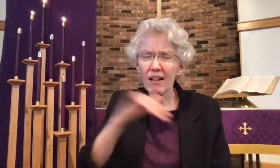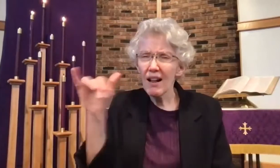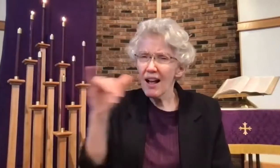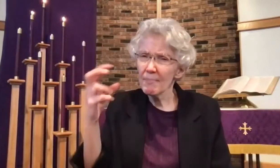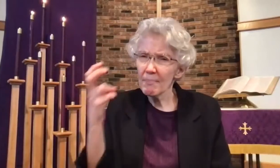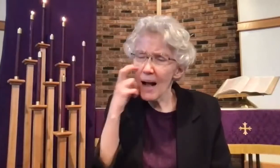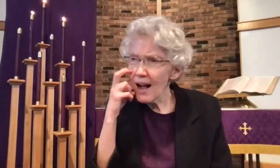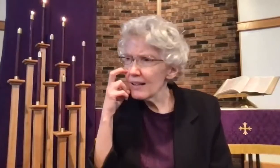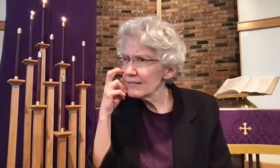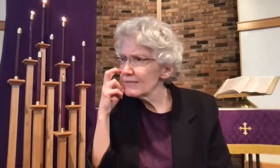But it is hidden from you.